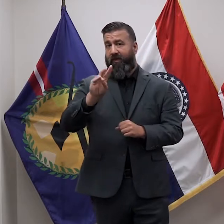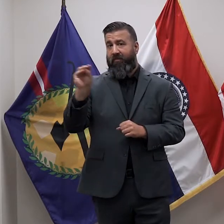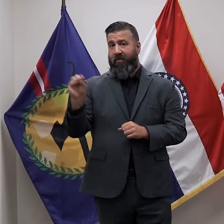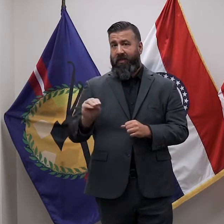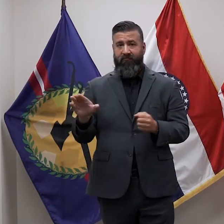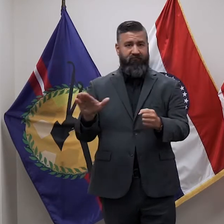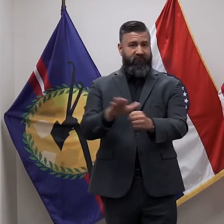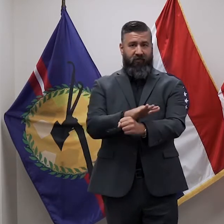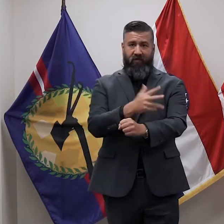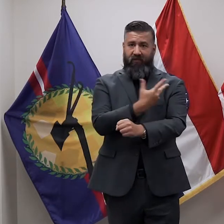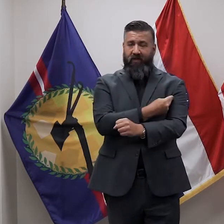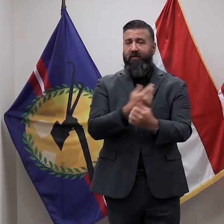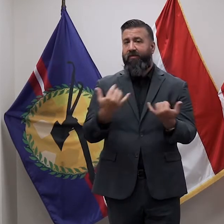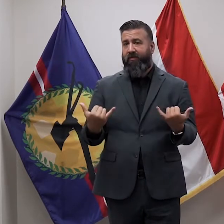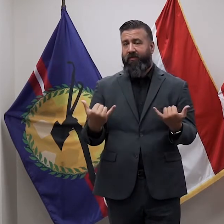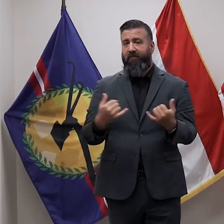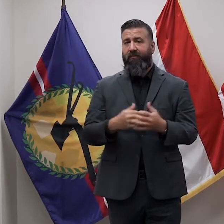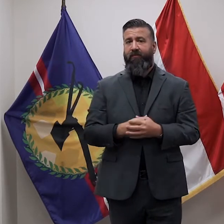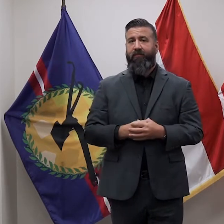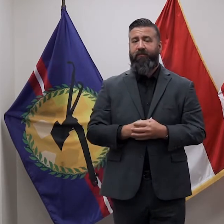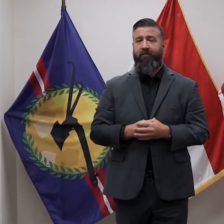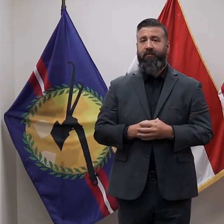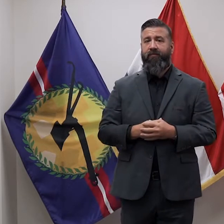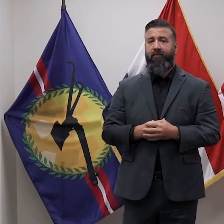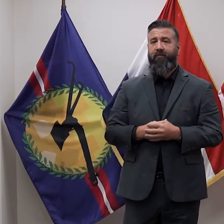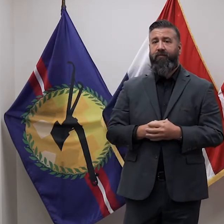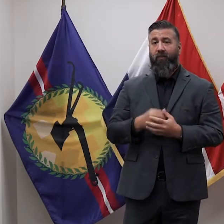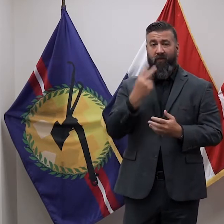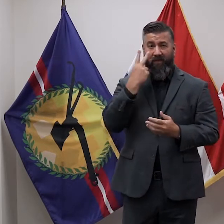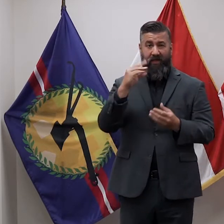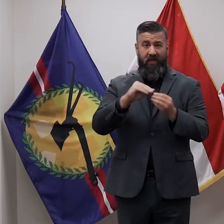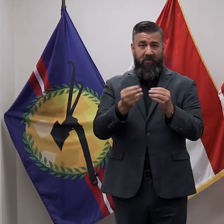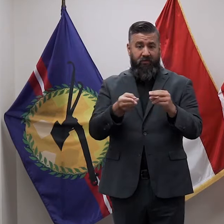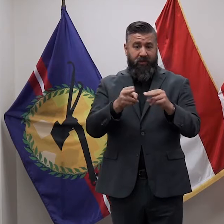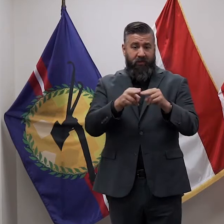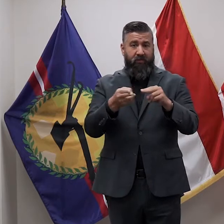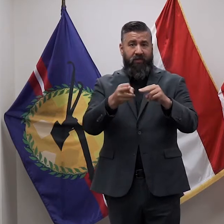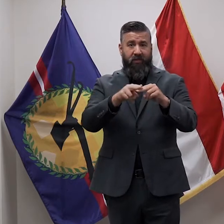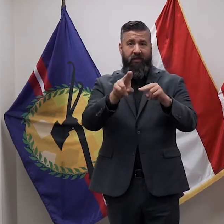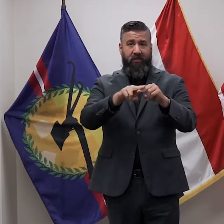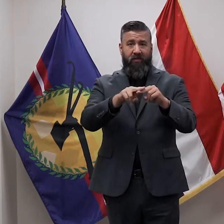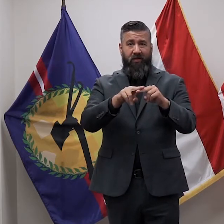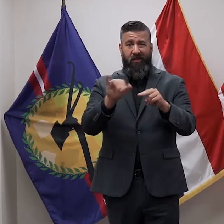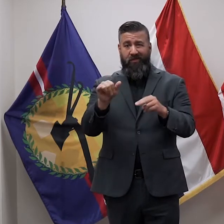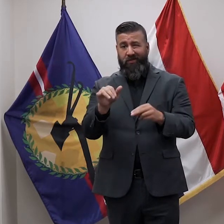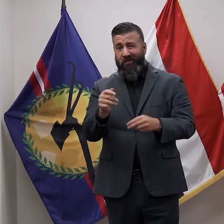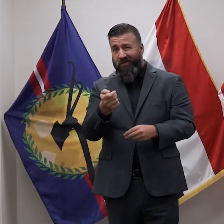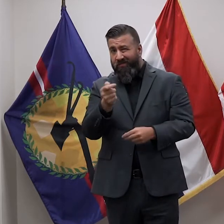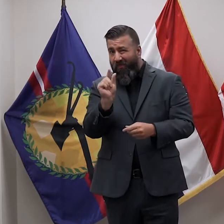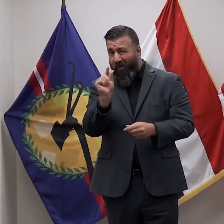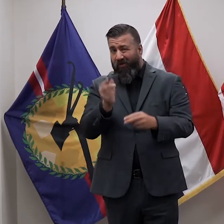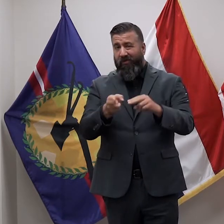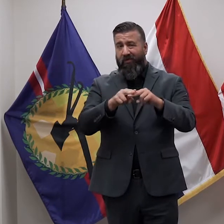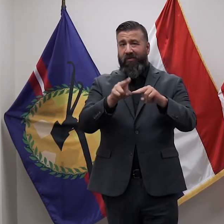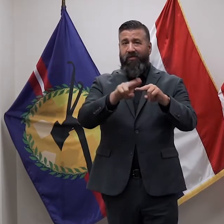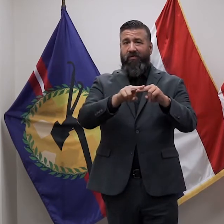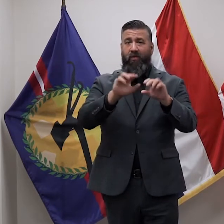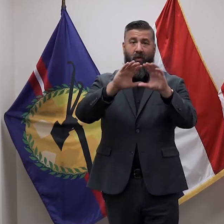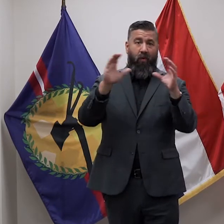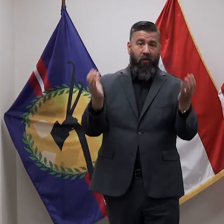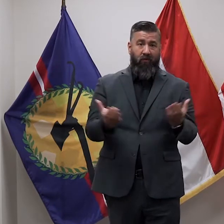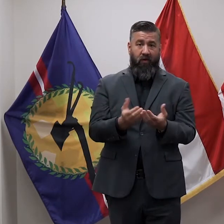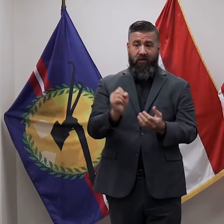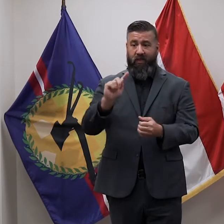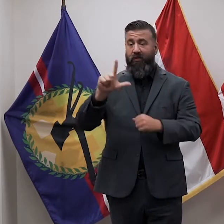47% are fully vaccinated at this time. We have been seeing this number increase. I will say these are pretty modest increases. So overall,